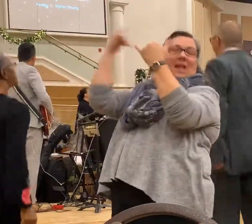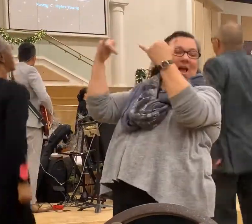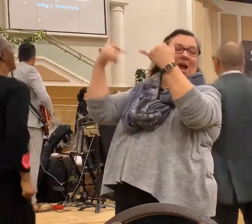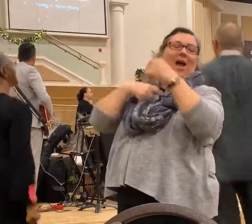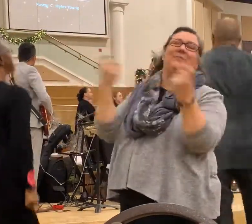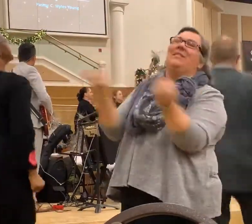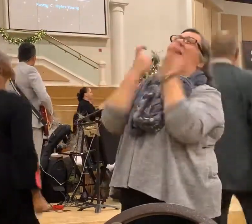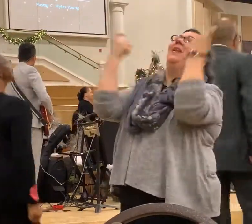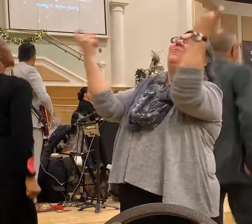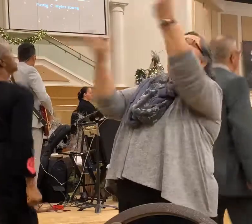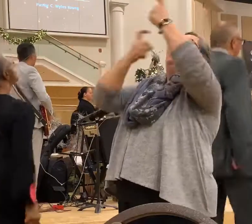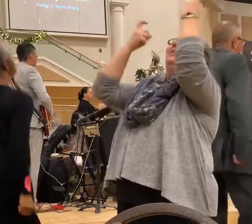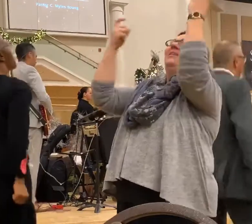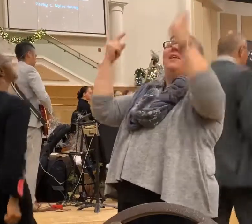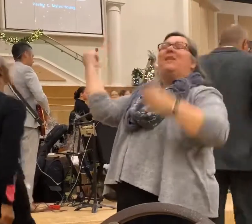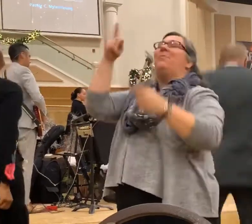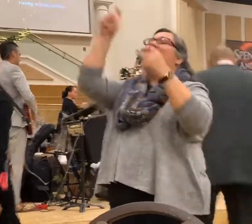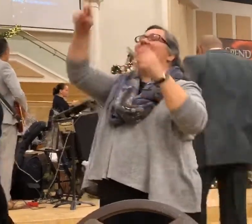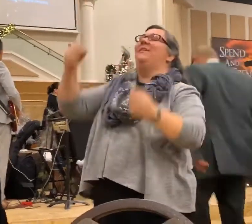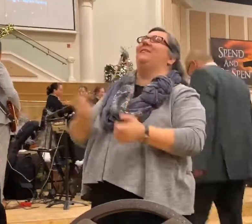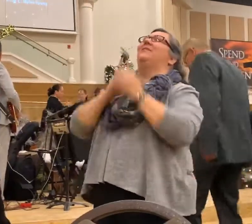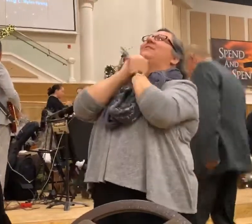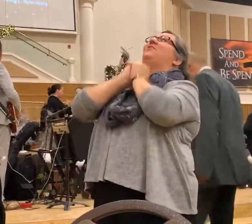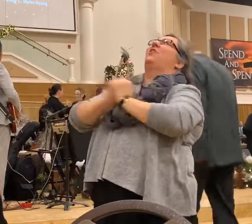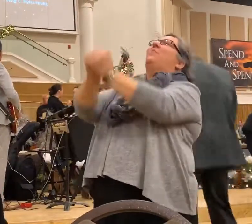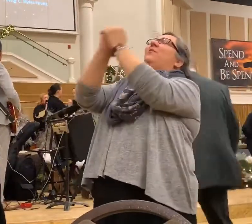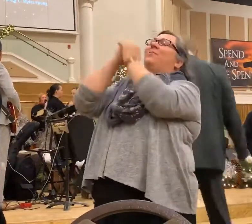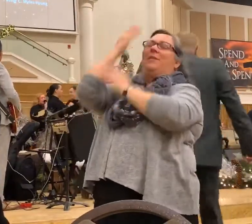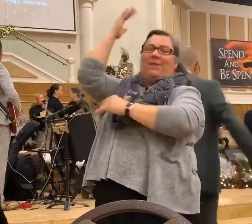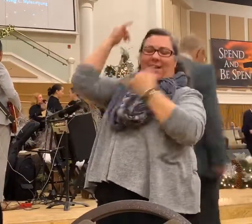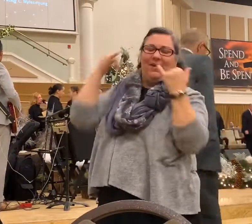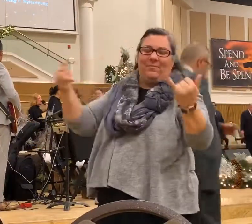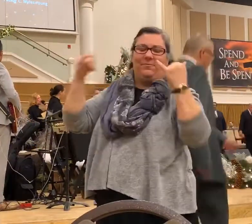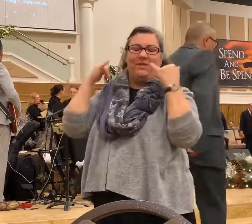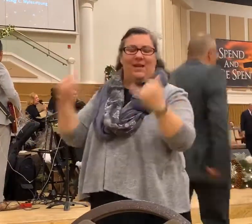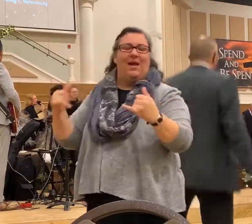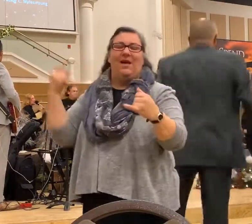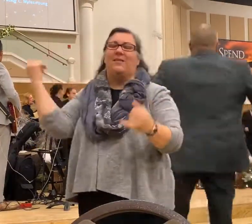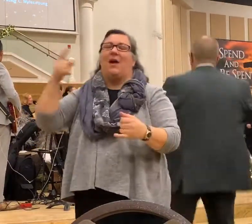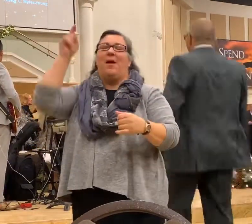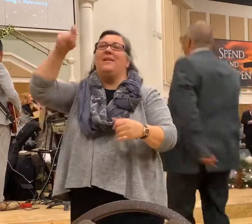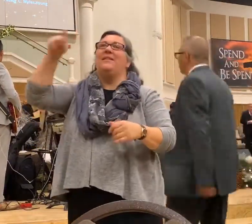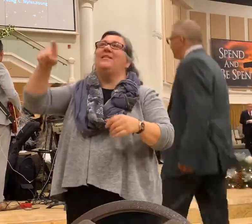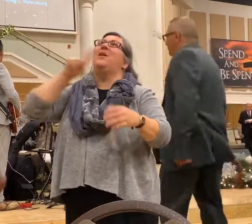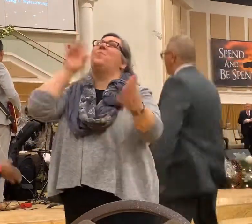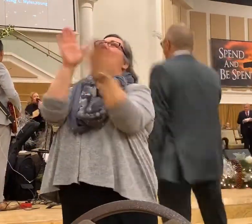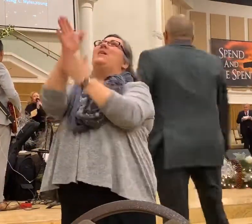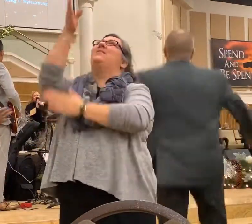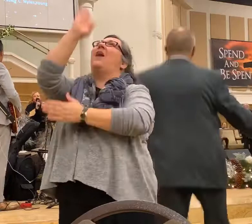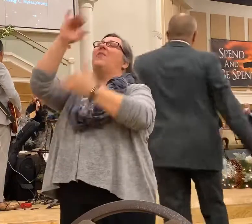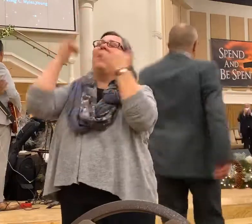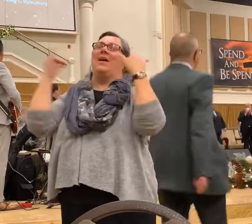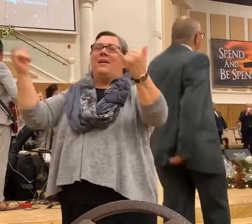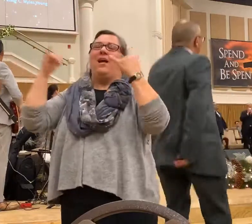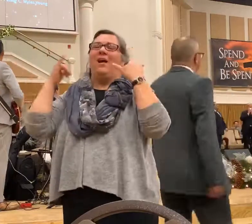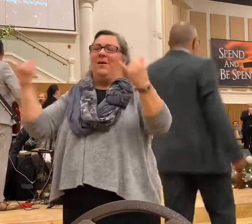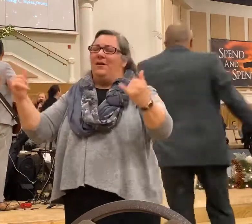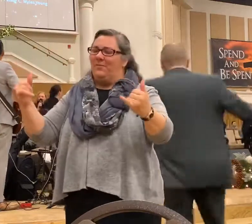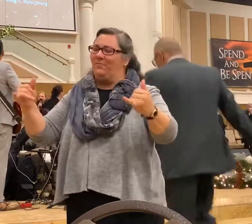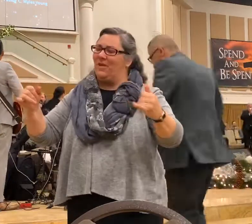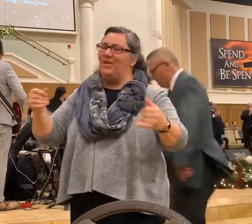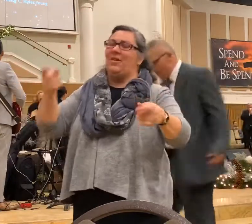celebrating. Somebody needs to start praising in today. Somebody needs to praise God right now for your